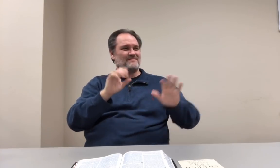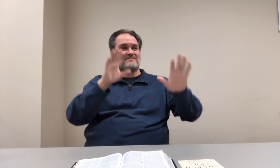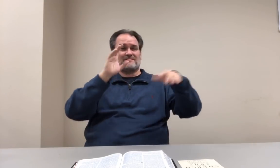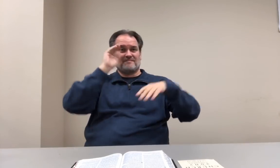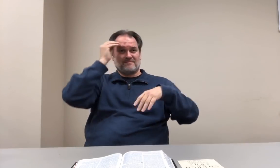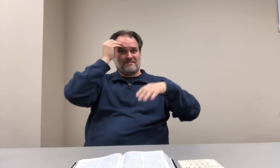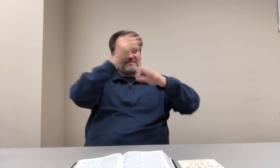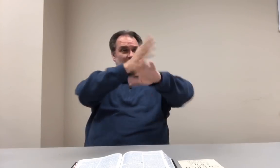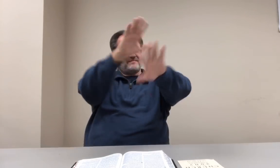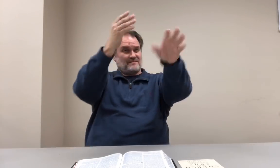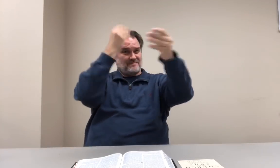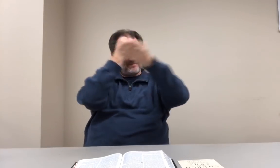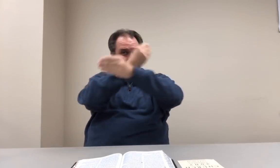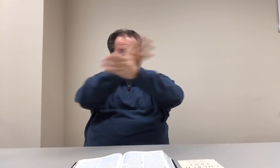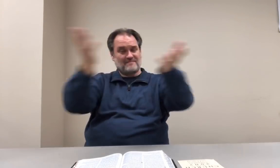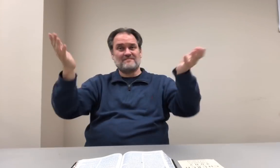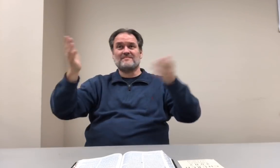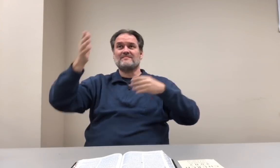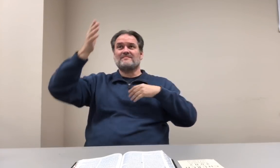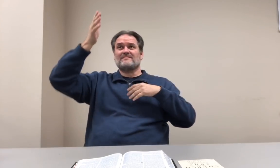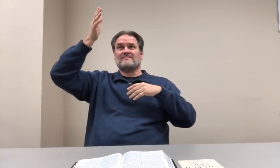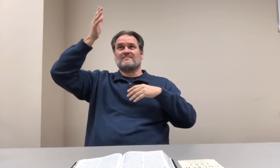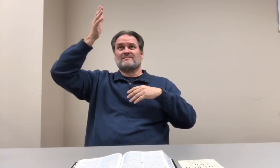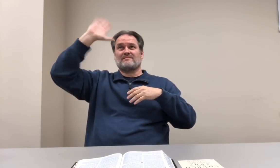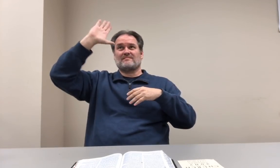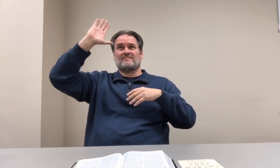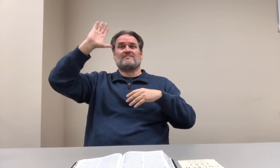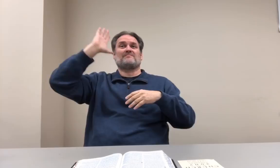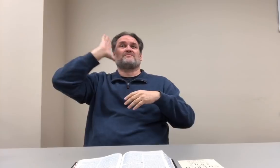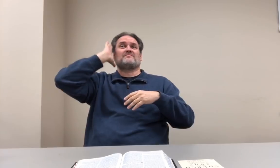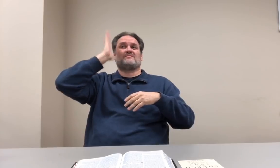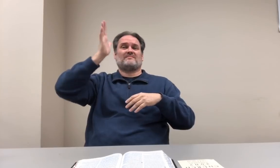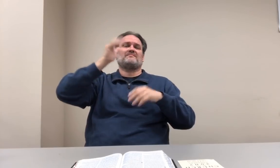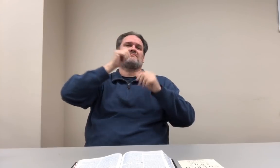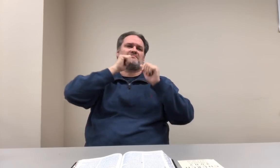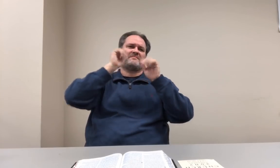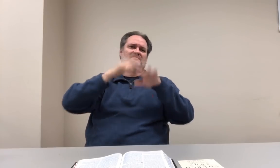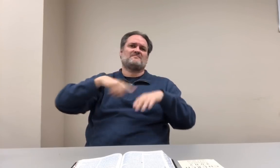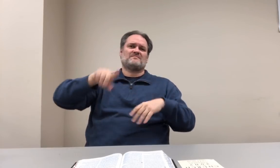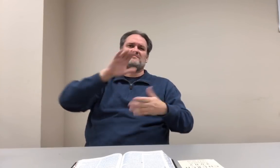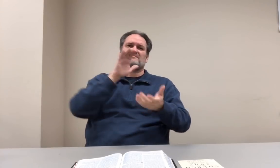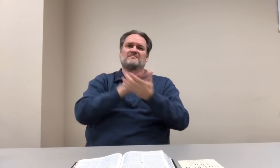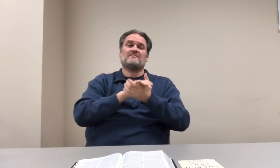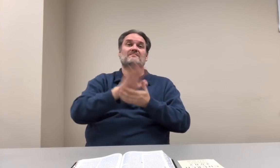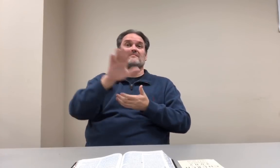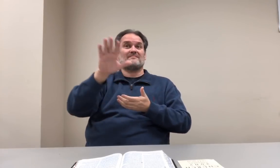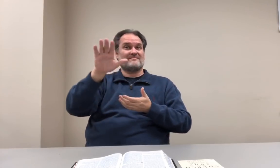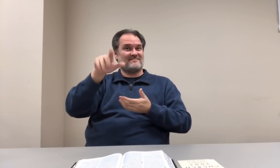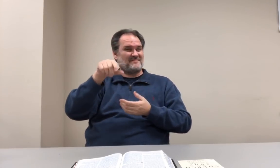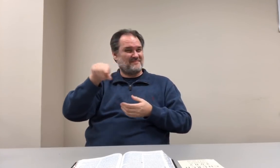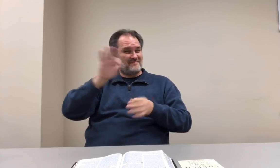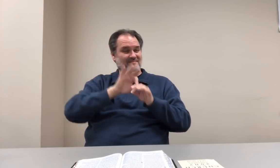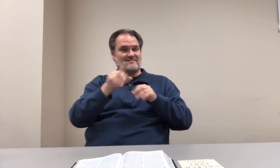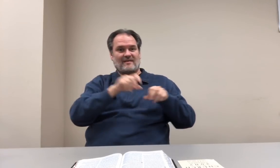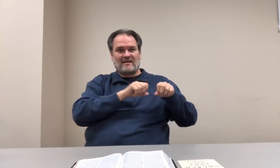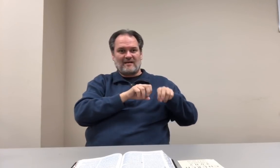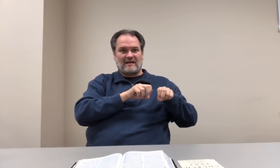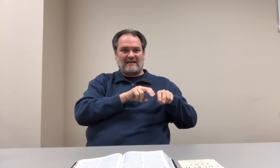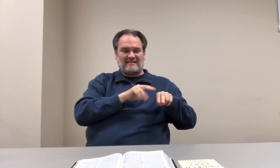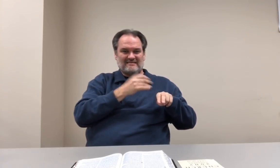immutability. Now, every one of us woke up this morning, and if there's one thing that we counted on, without even thinking about it,